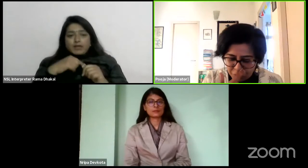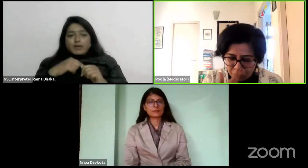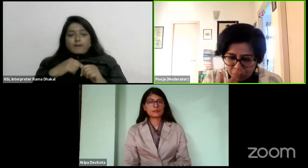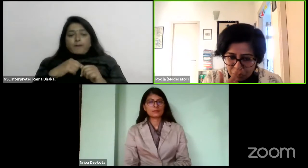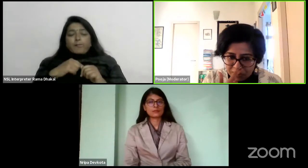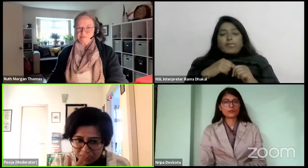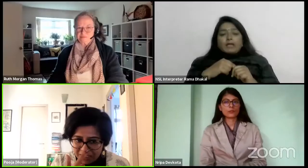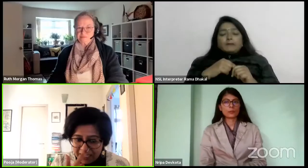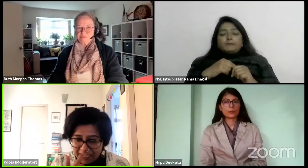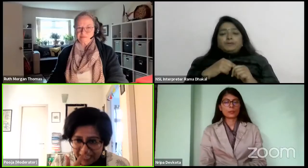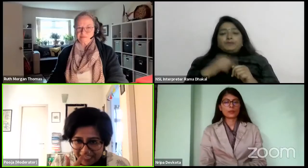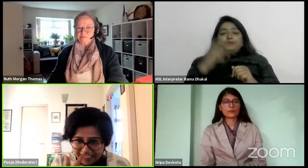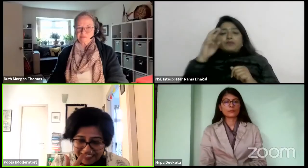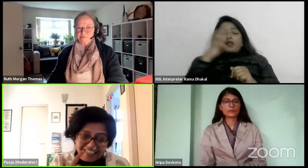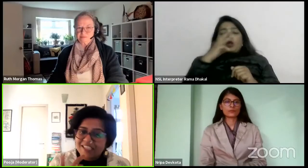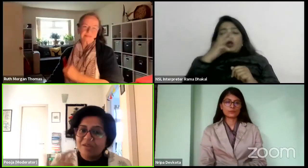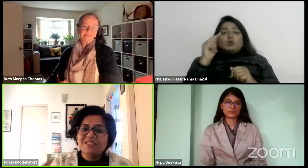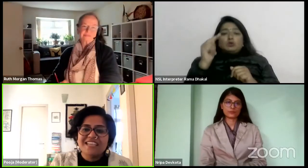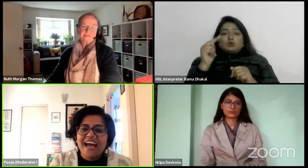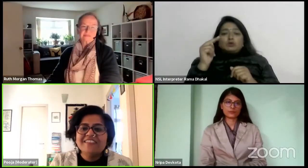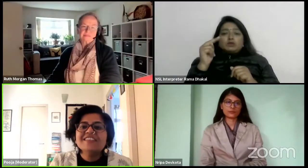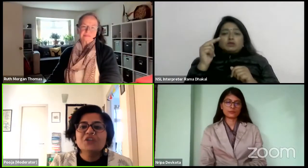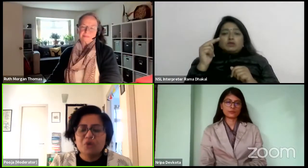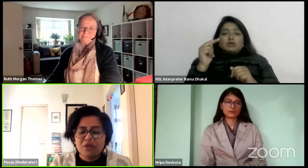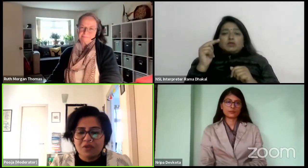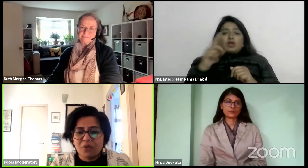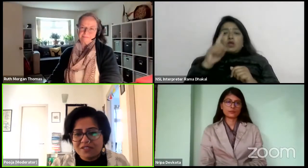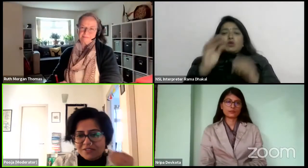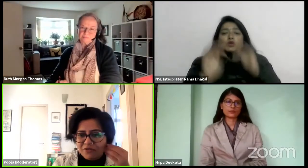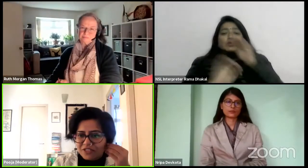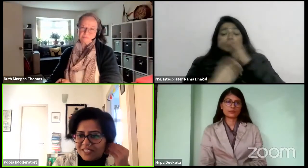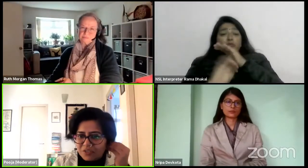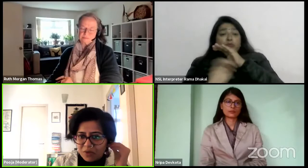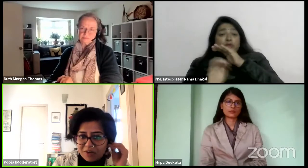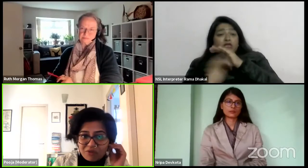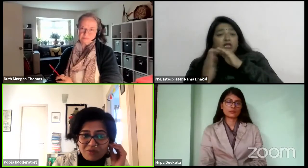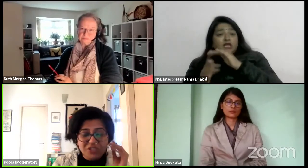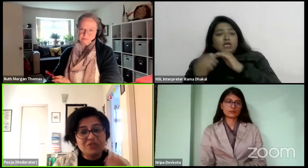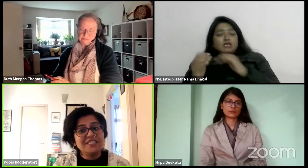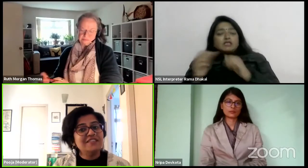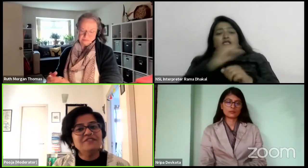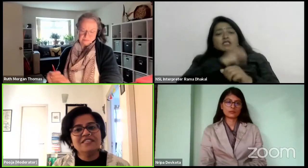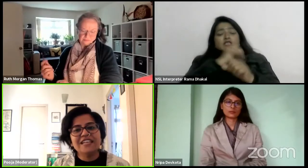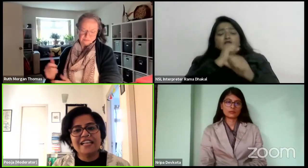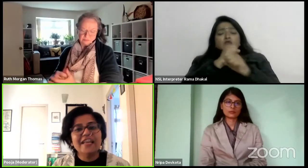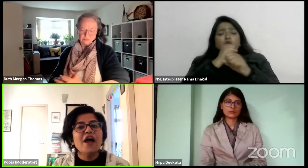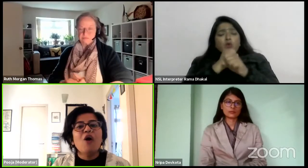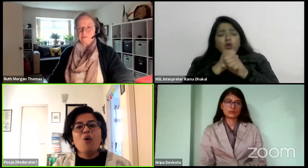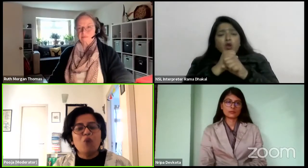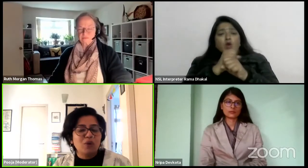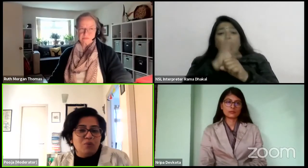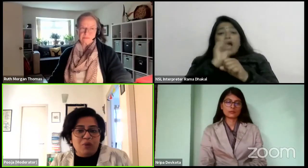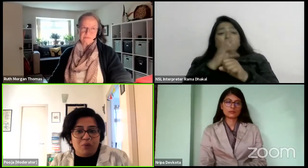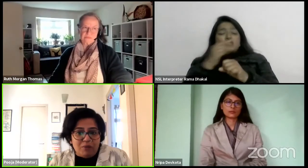moving to you, Ruth, the question then is, since the committee has ignored the voices of the sex worker movement so significantly,